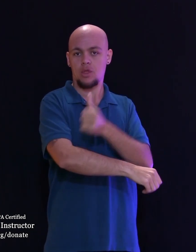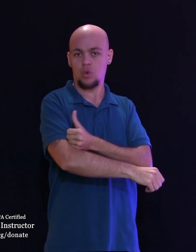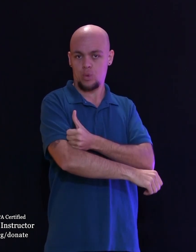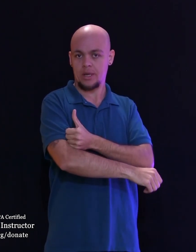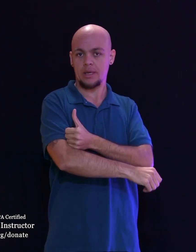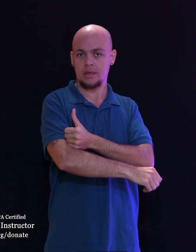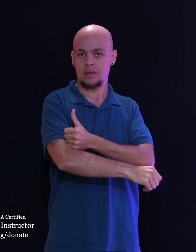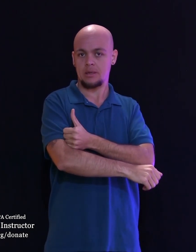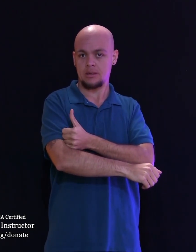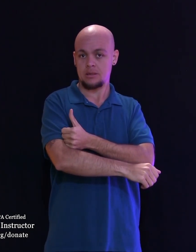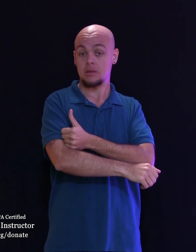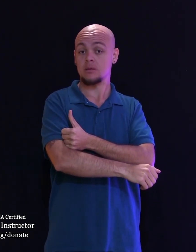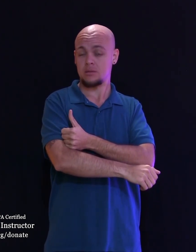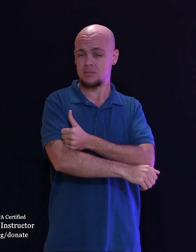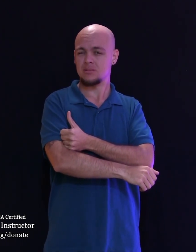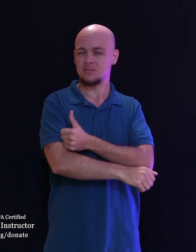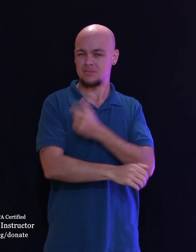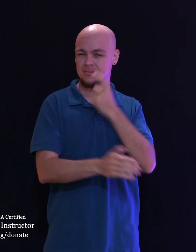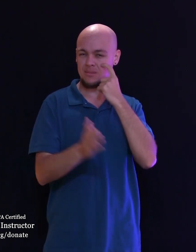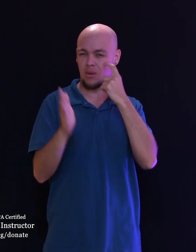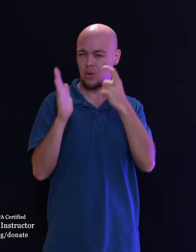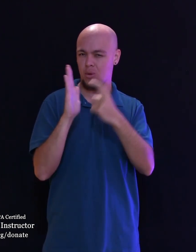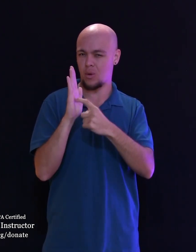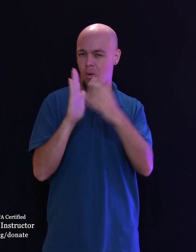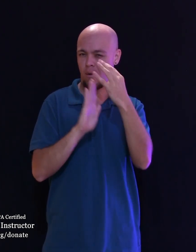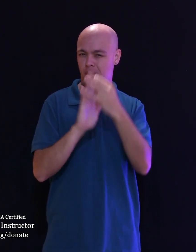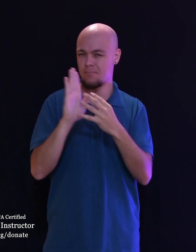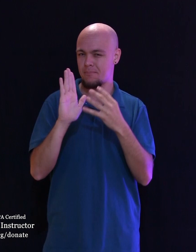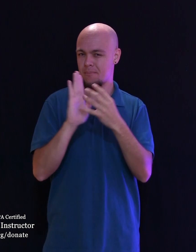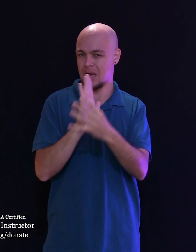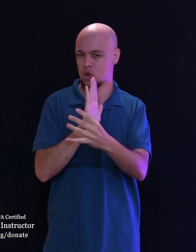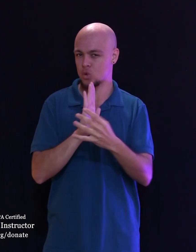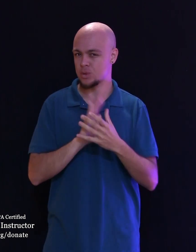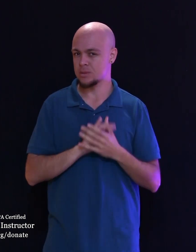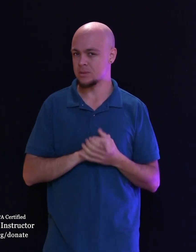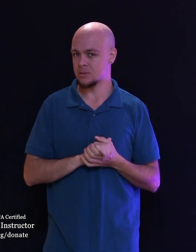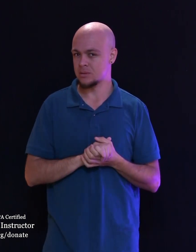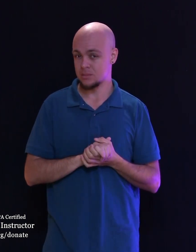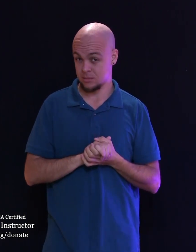That when we disobey, what happens? We also suffer the consequences.